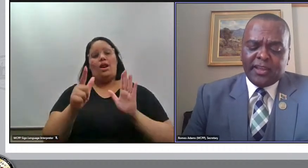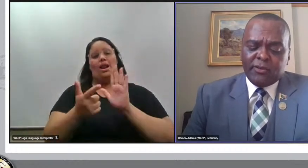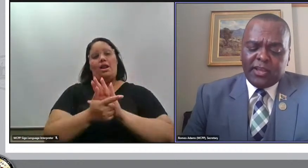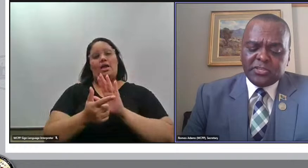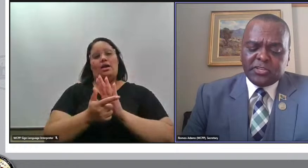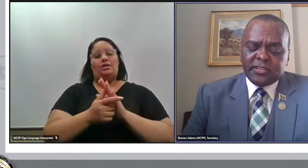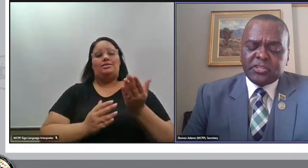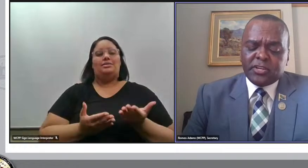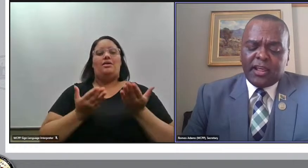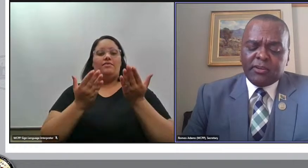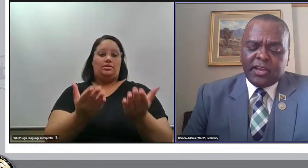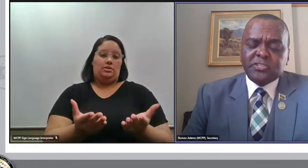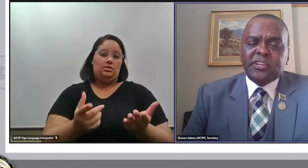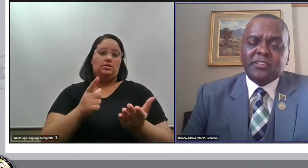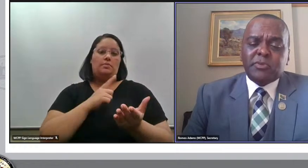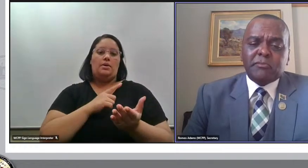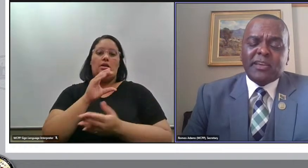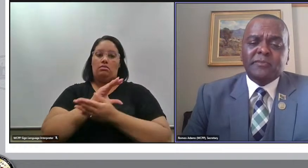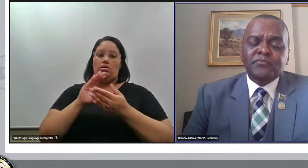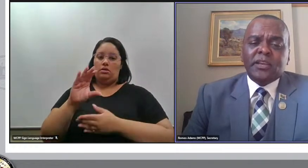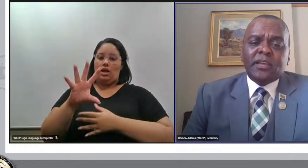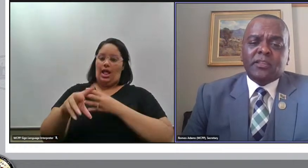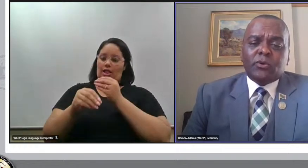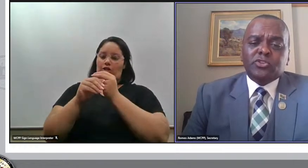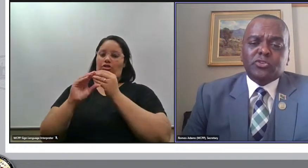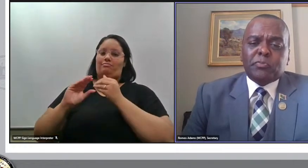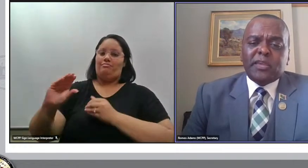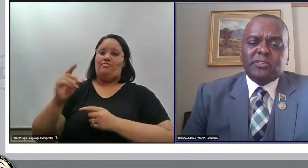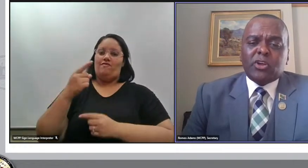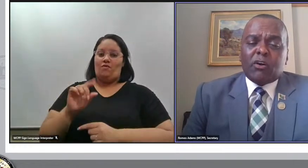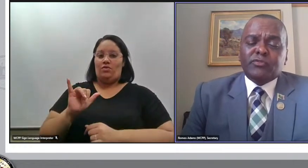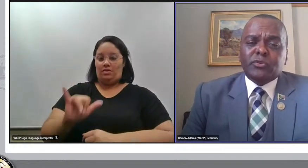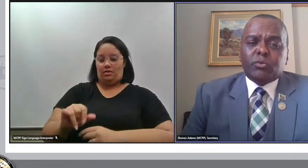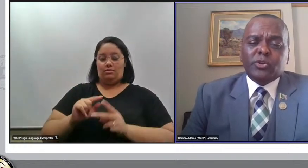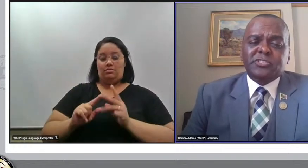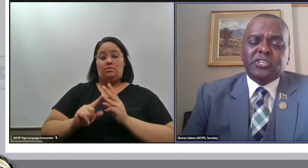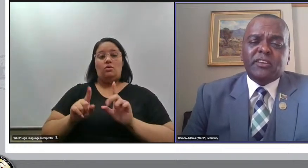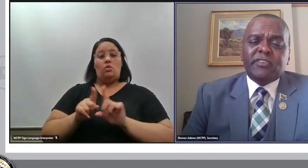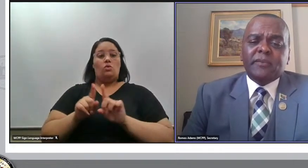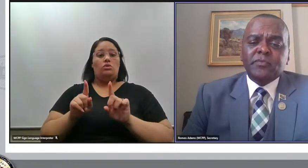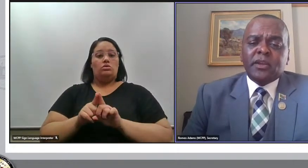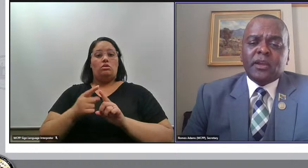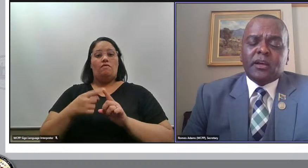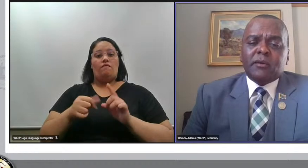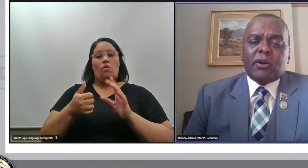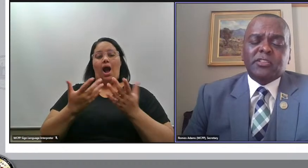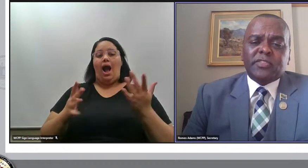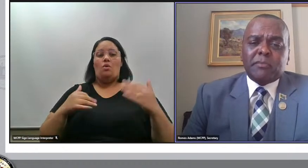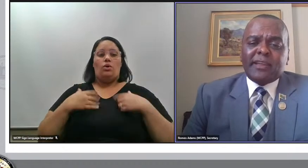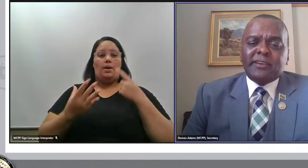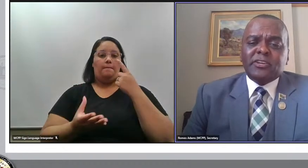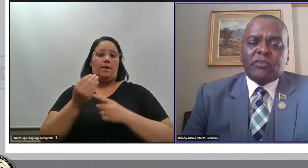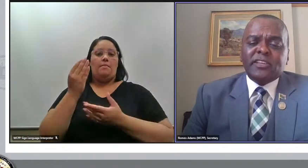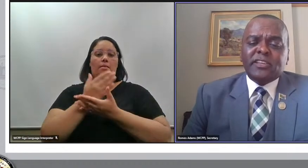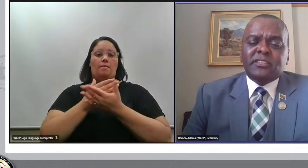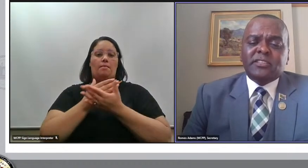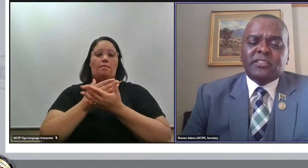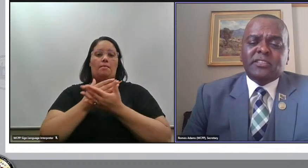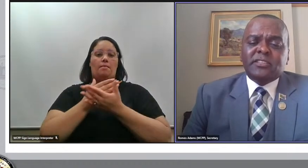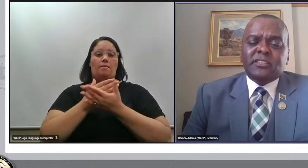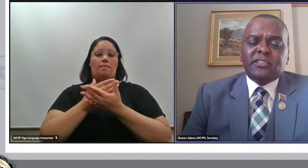component, where an allocation, additional allocation has been made. It then also speaks of towards achieving part of the mandate